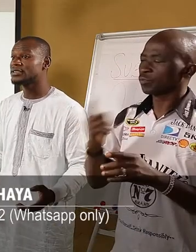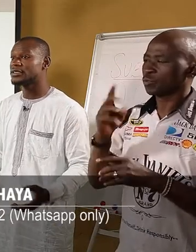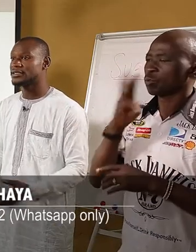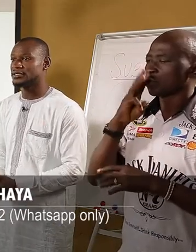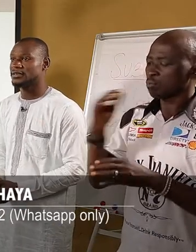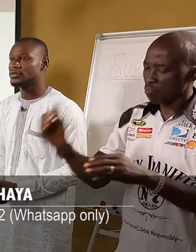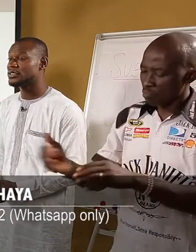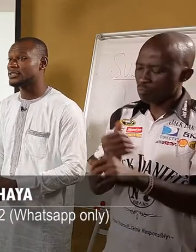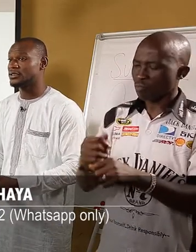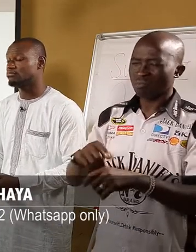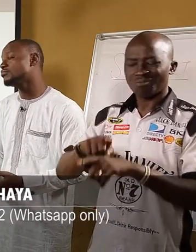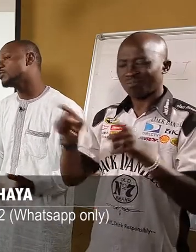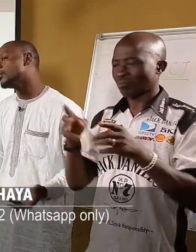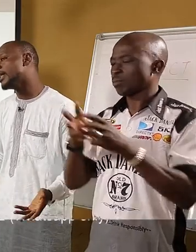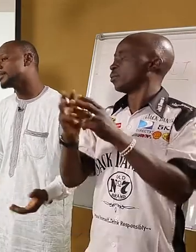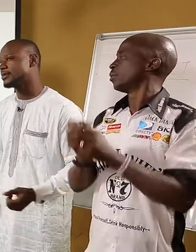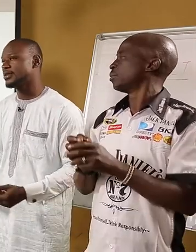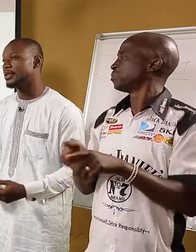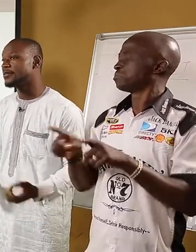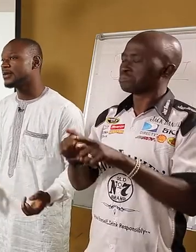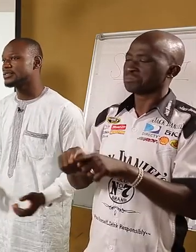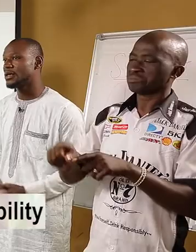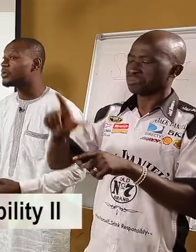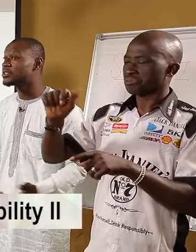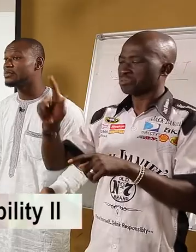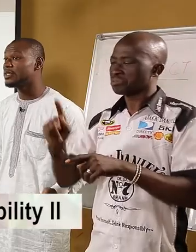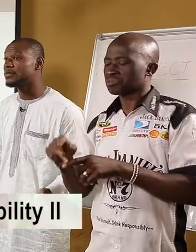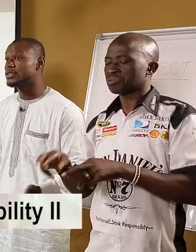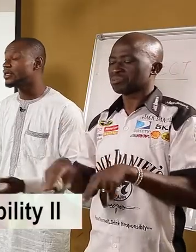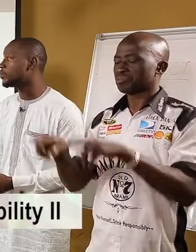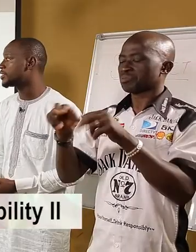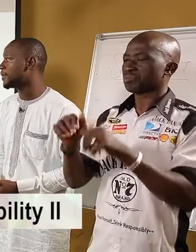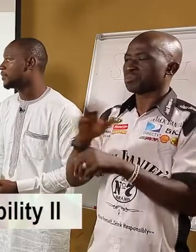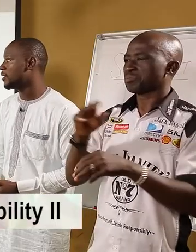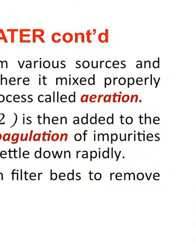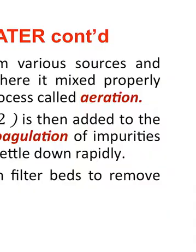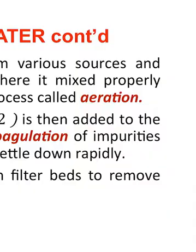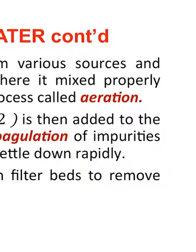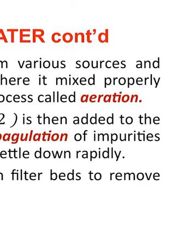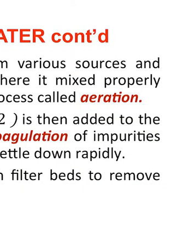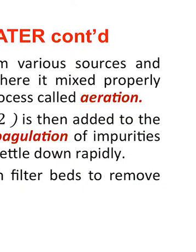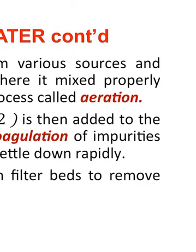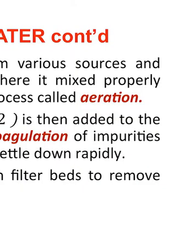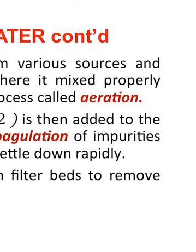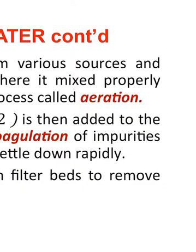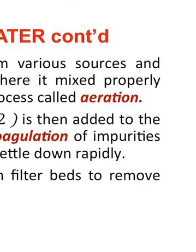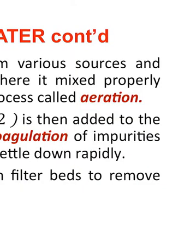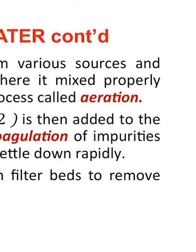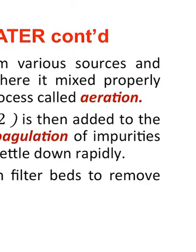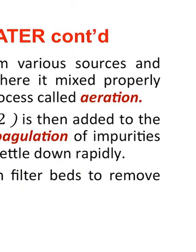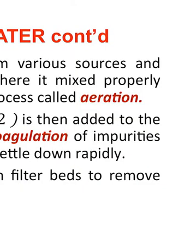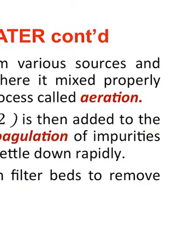from various sources, such as the lakes, the rivers, and possibly even the rainwater, and it is stored